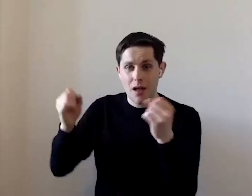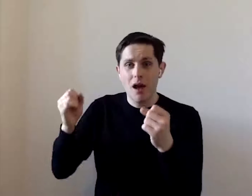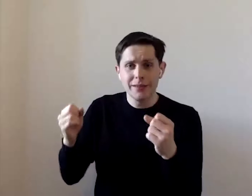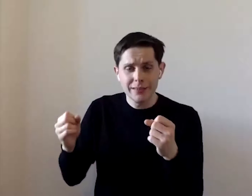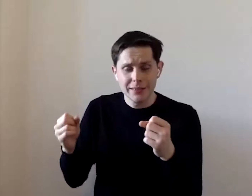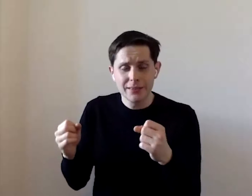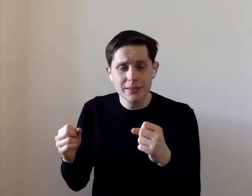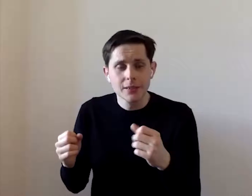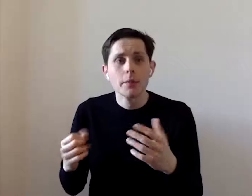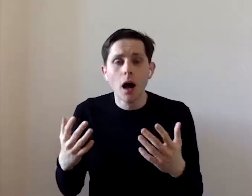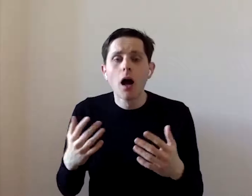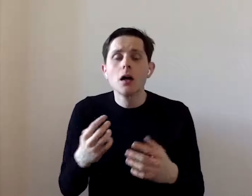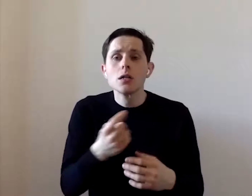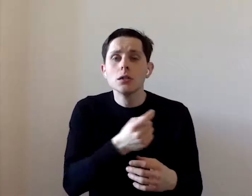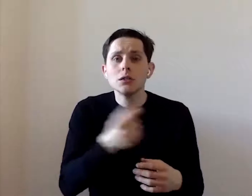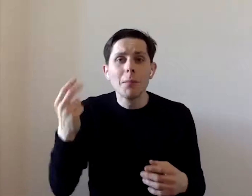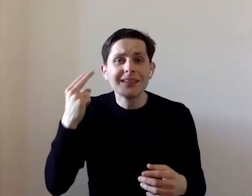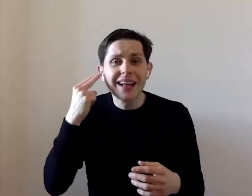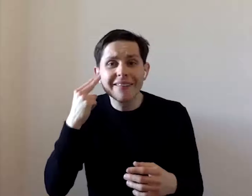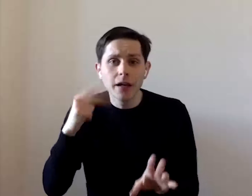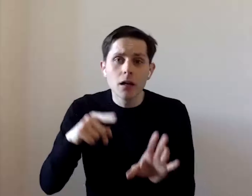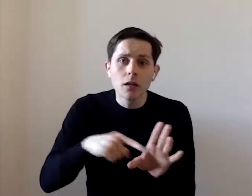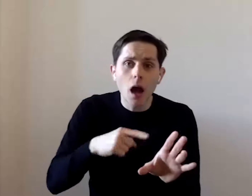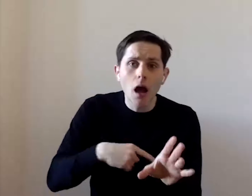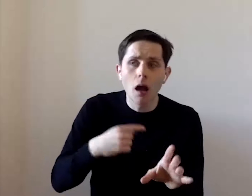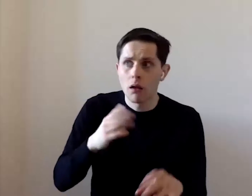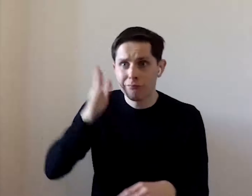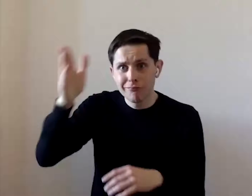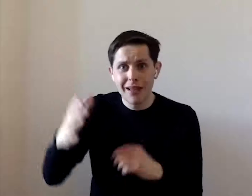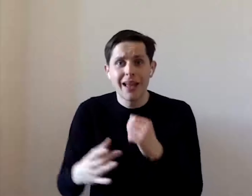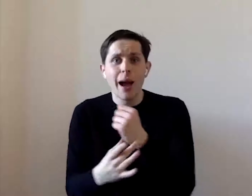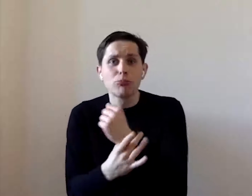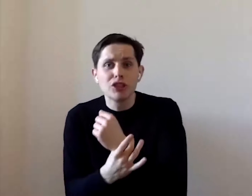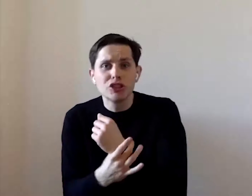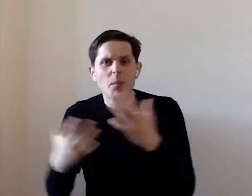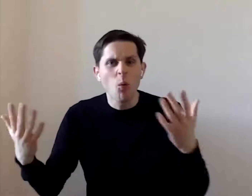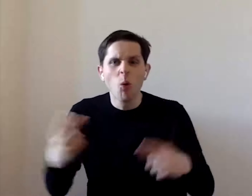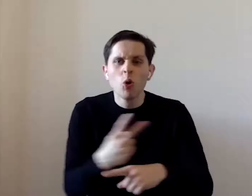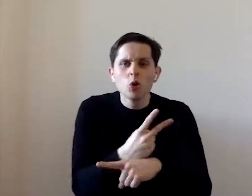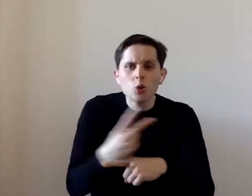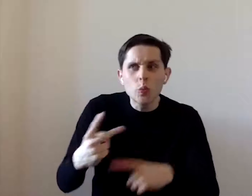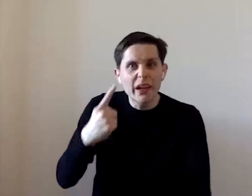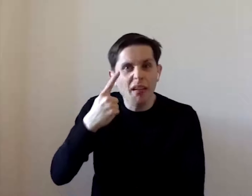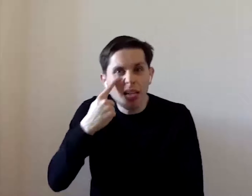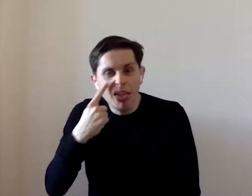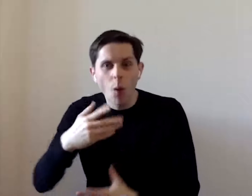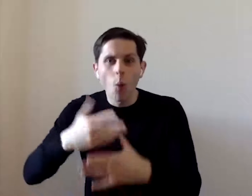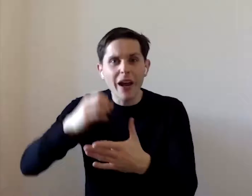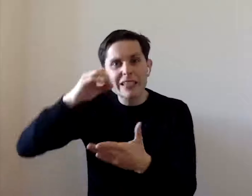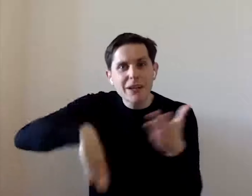architecture before I started my master's. And also when I was doing my BA. But, you know, do lots of young people who are deaf have this